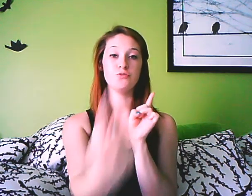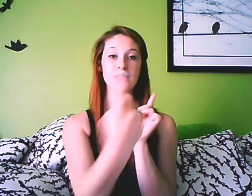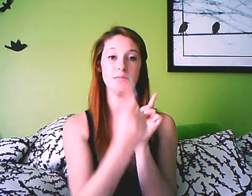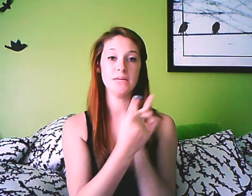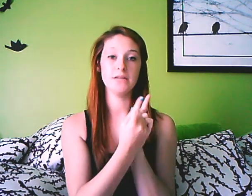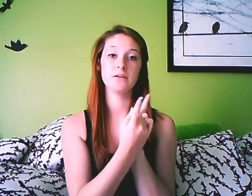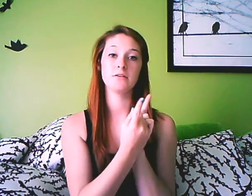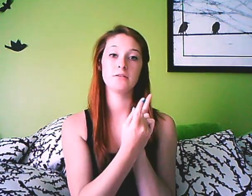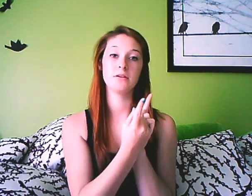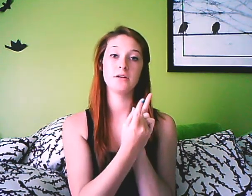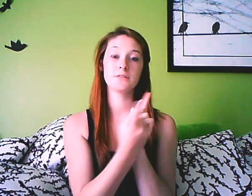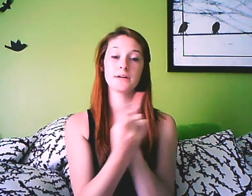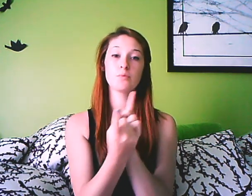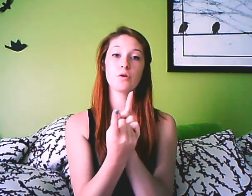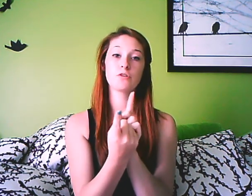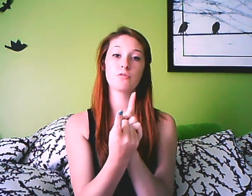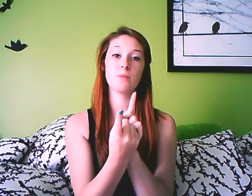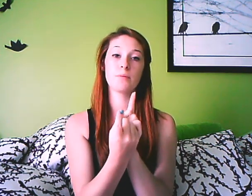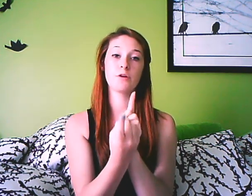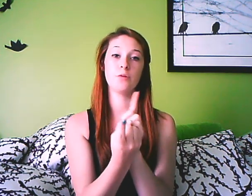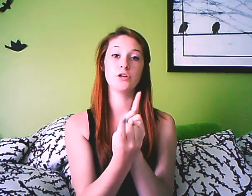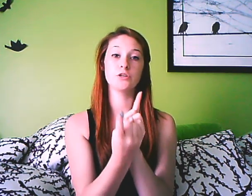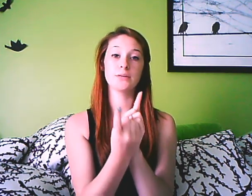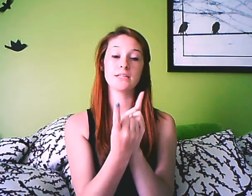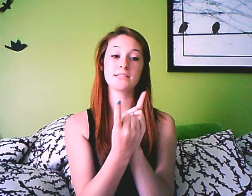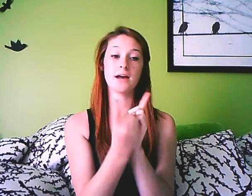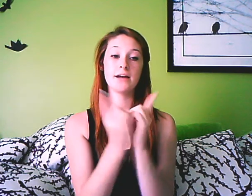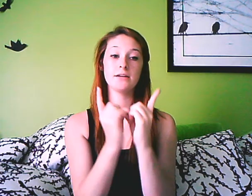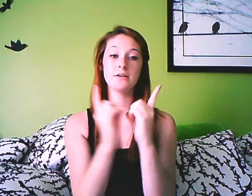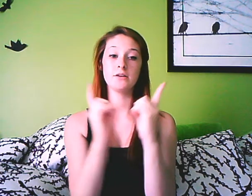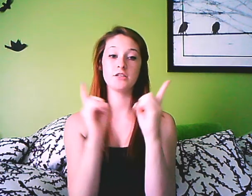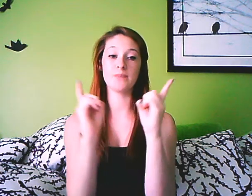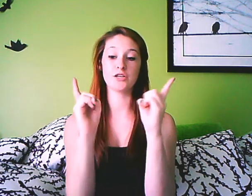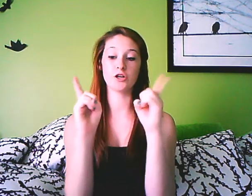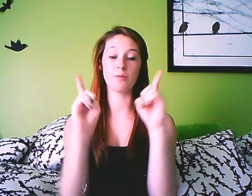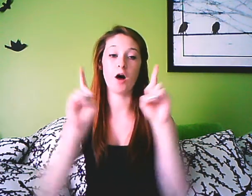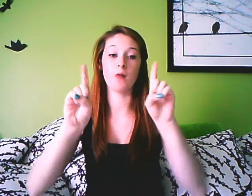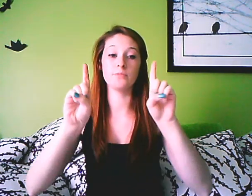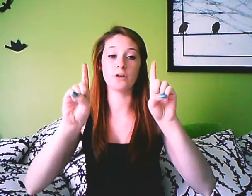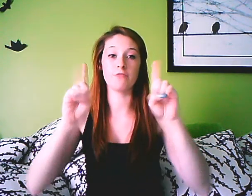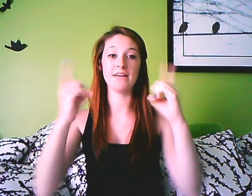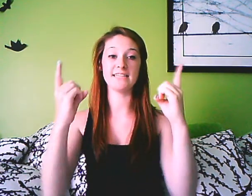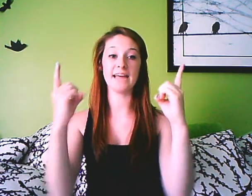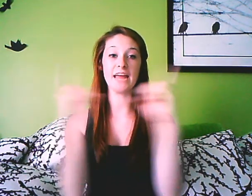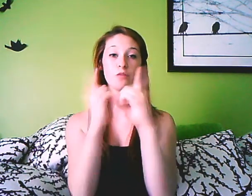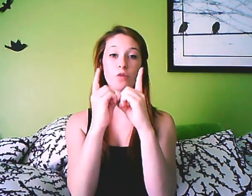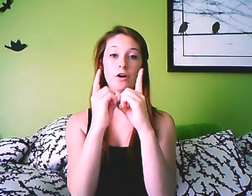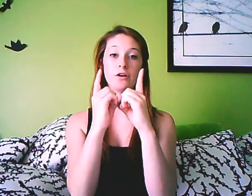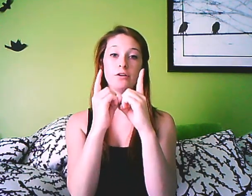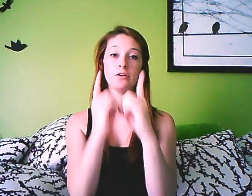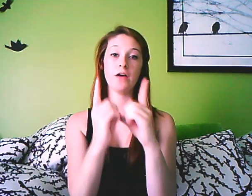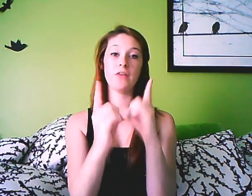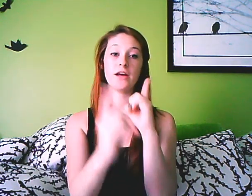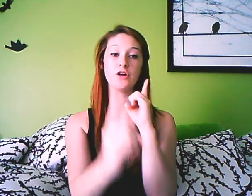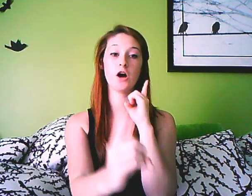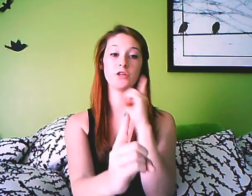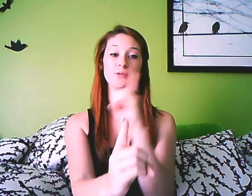meet me. It's very important to remember when you're doing this sign to make sure your palms are facing inward and that you're not doing